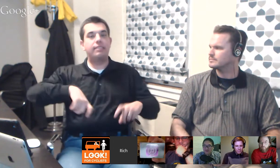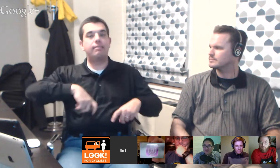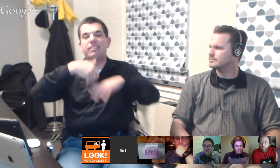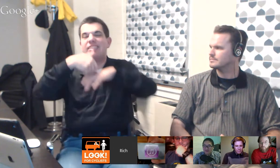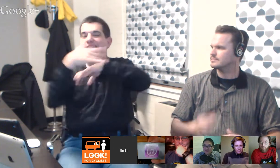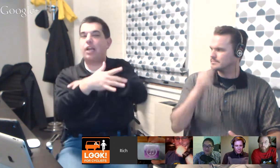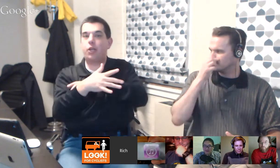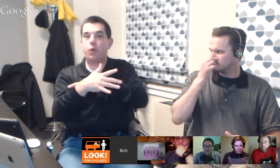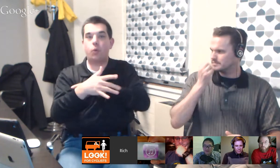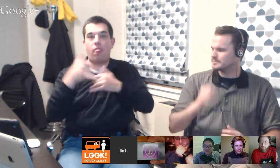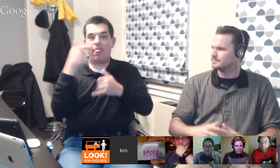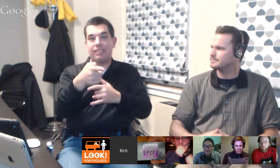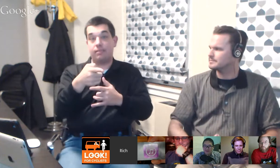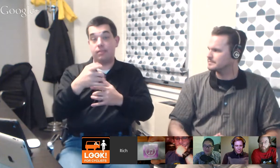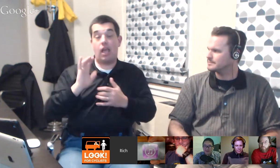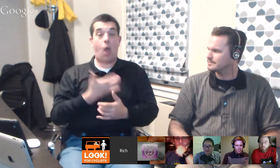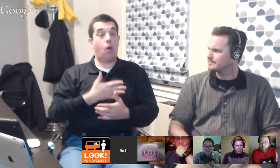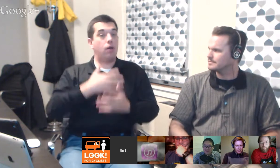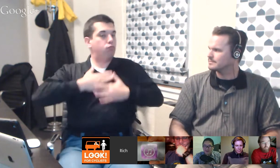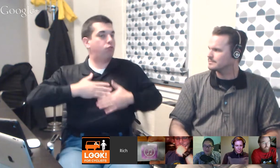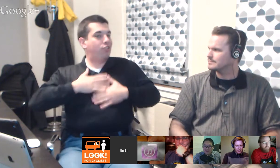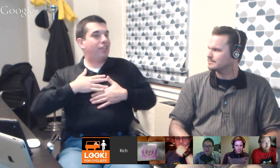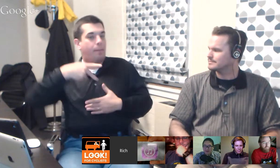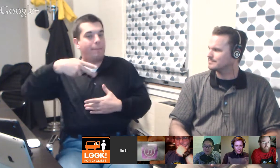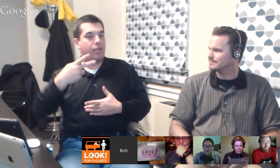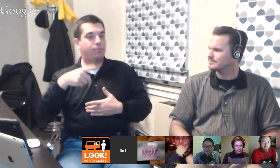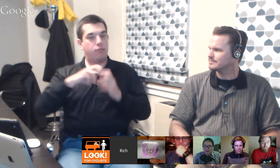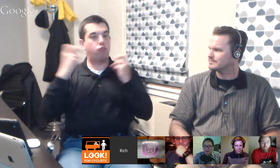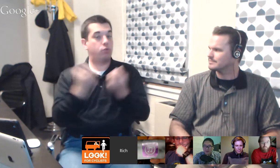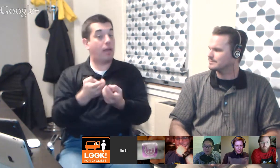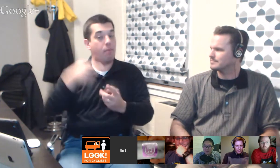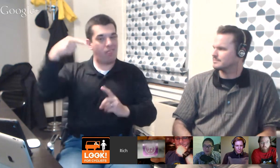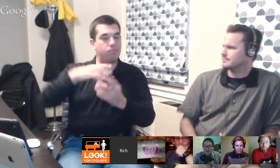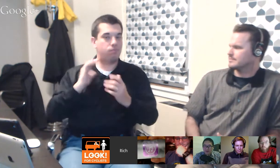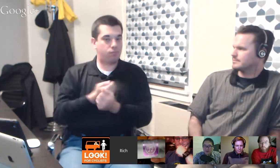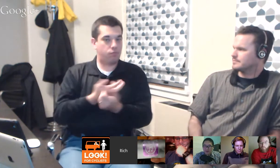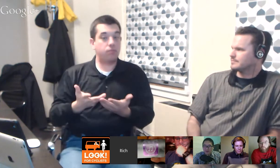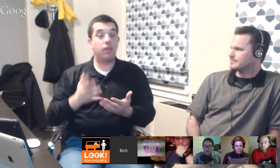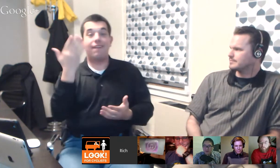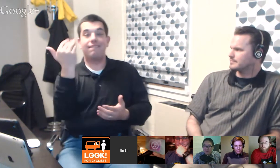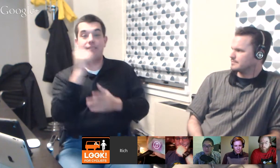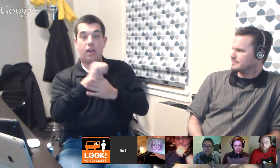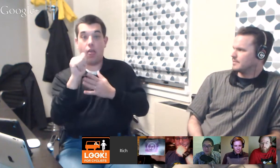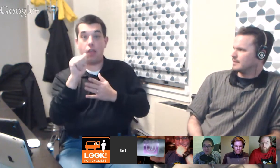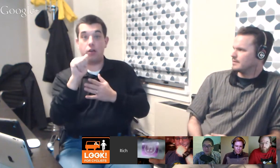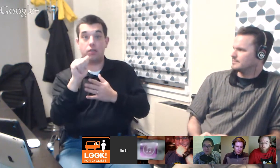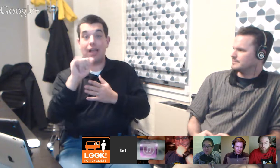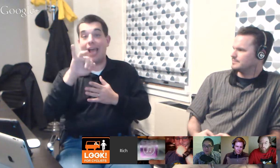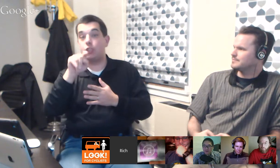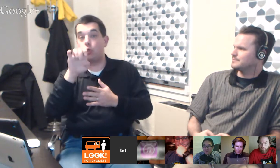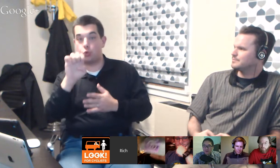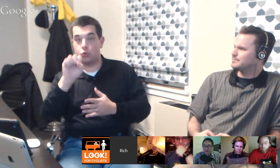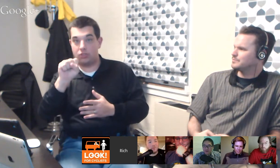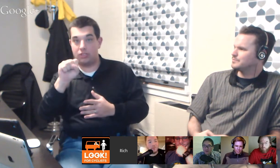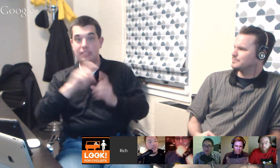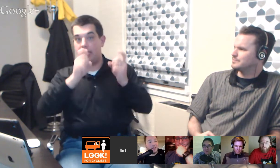our appreciation on behalf of the PHP Roundtable and all the people here at the panel. This is a $15 Amazon gift, or I'm sorry, iTunes gift